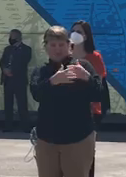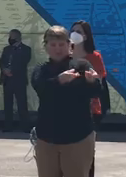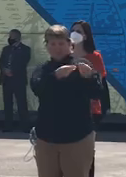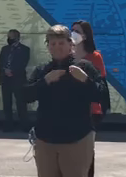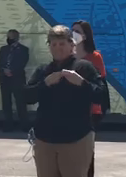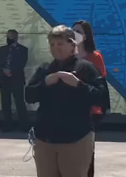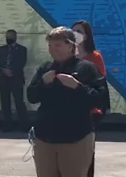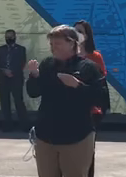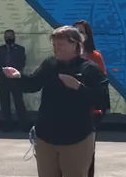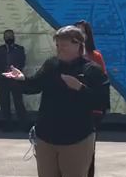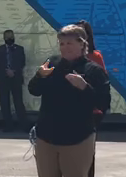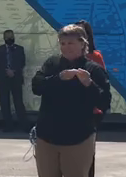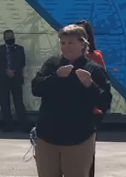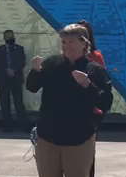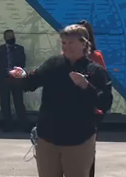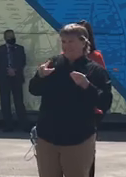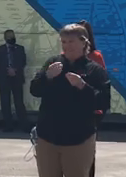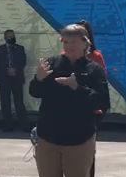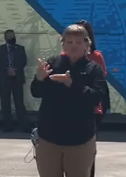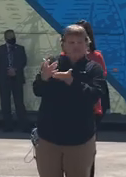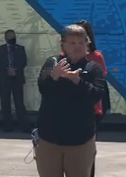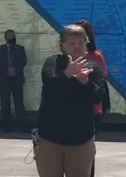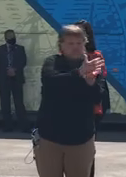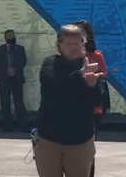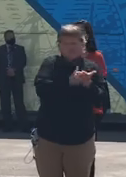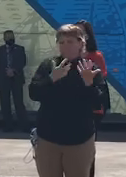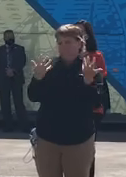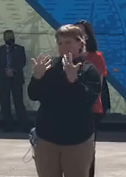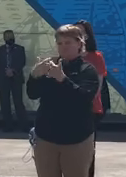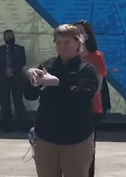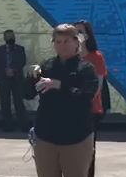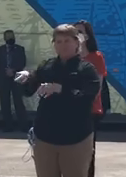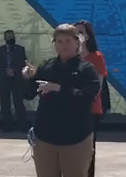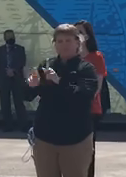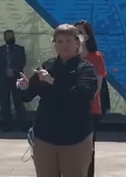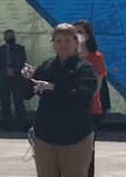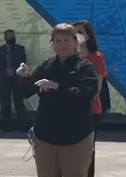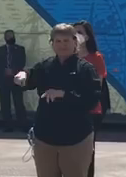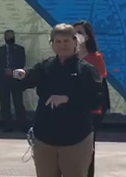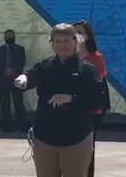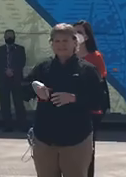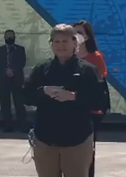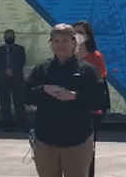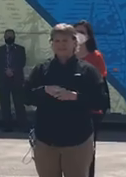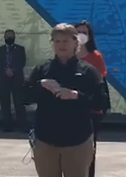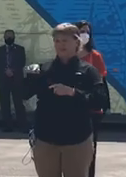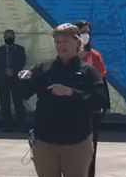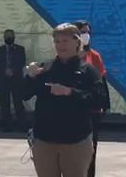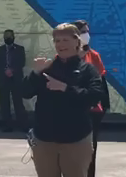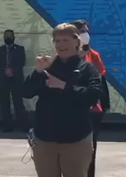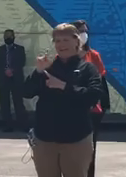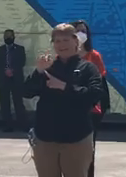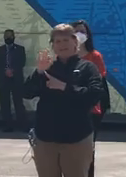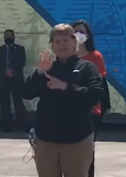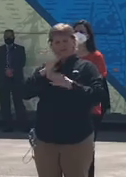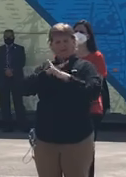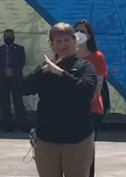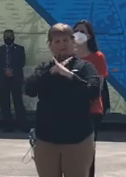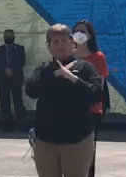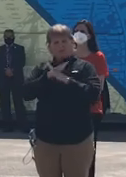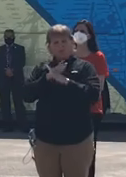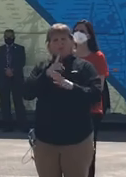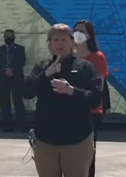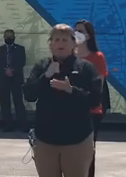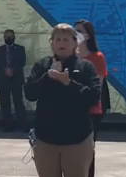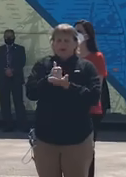powerful snapshot of data about how widespread antibodies are throughout the state of Florida. I know the mayor was involved with the University of Miami